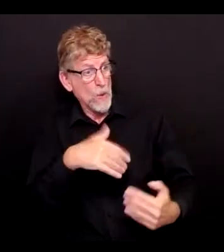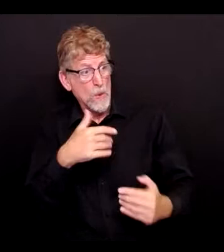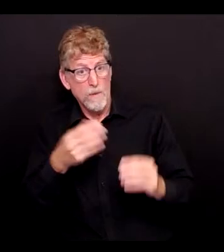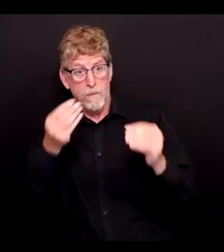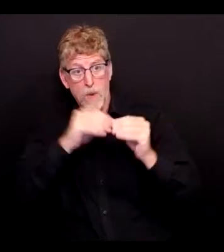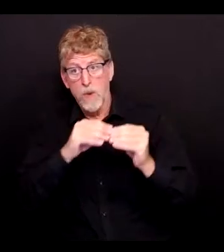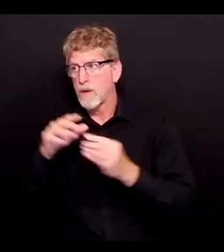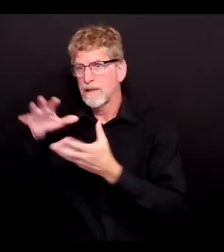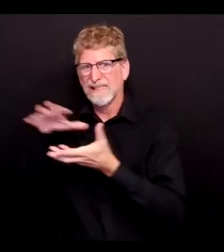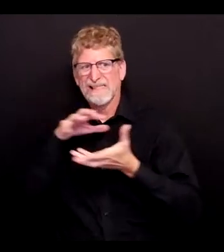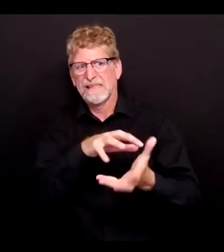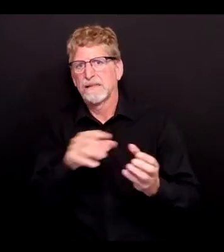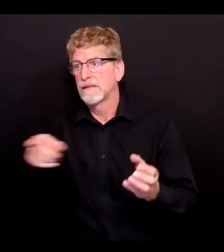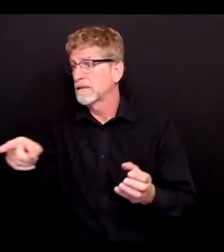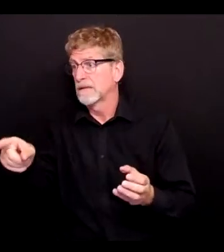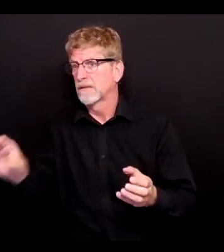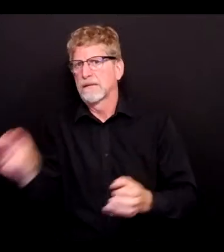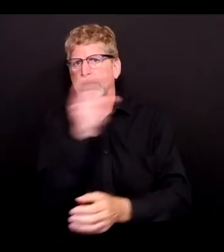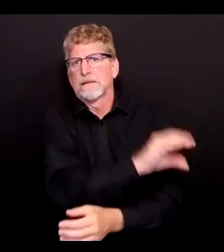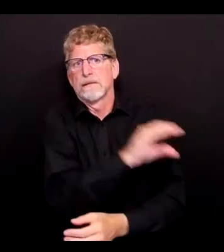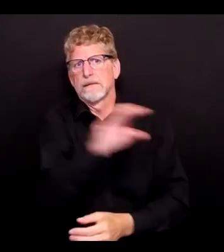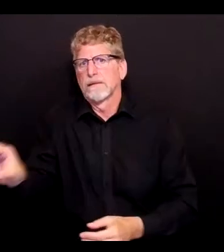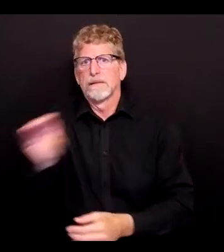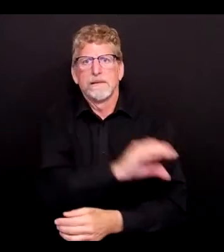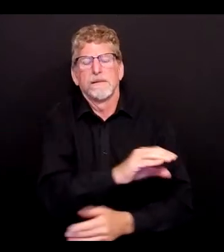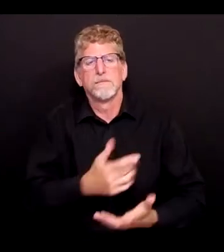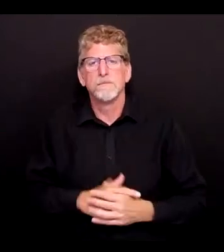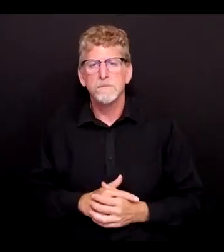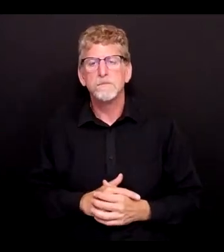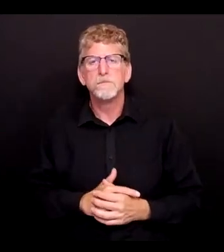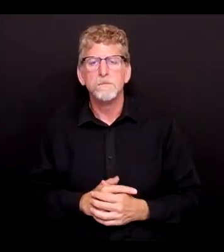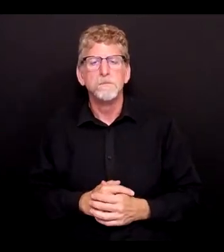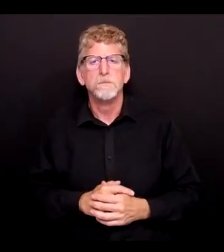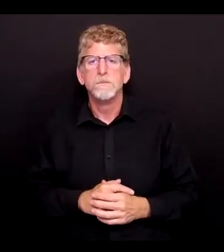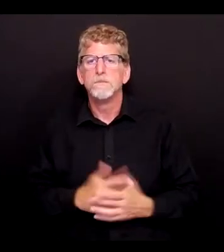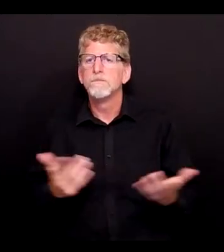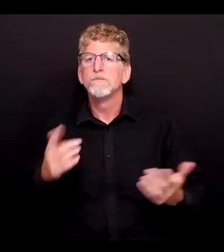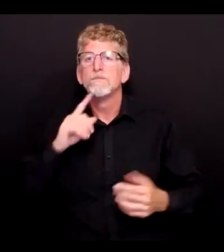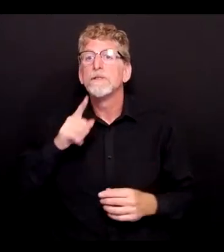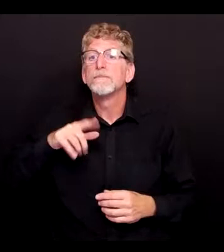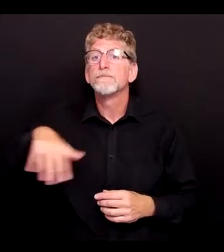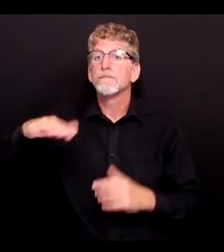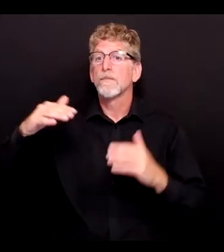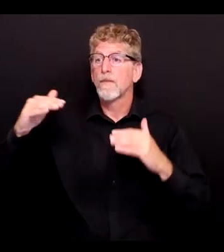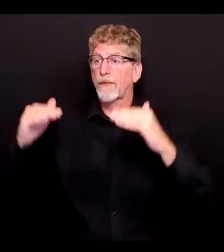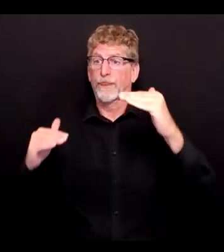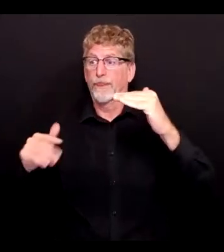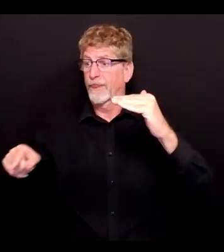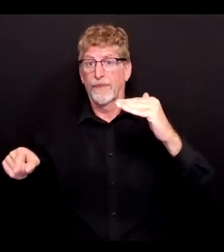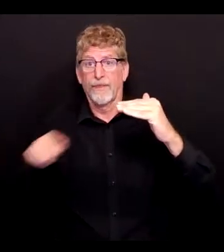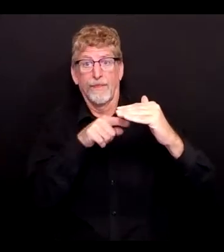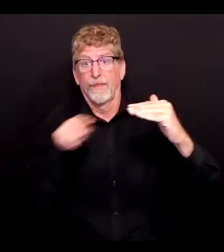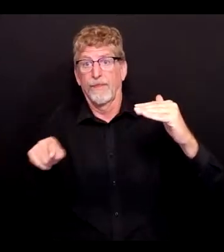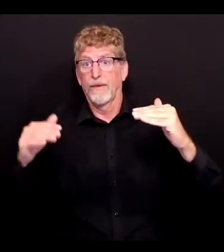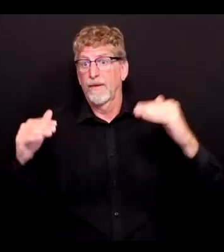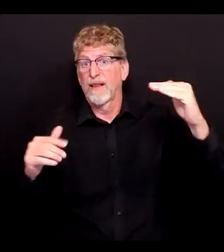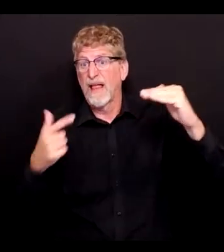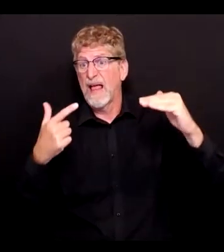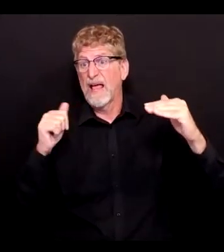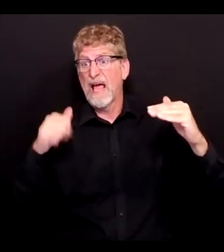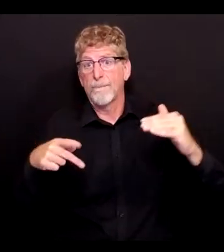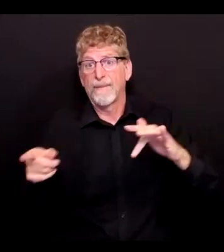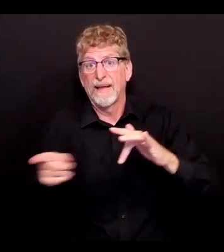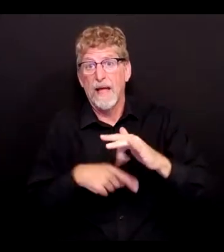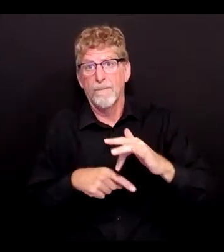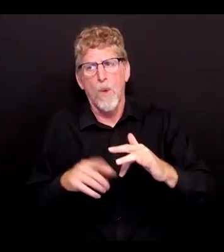less of a percentage of people vaccinated, where there are particular gaps in vaccine access or take-up. And